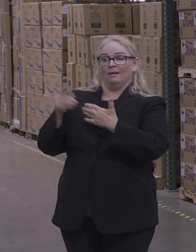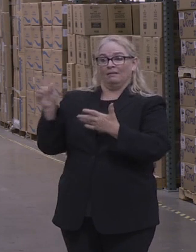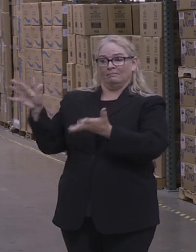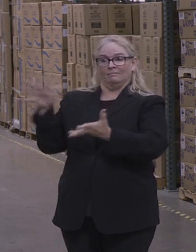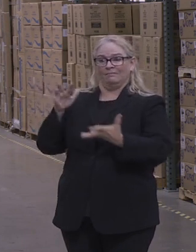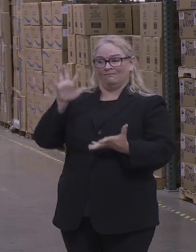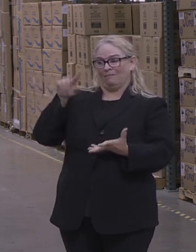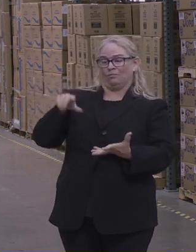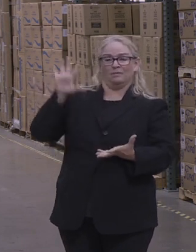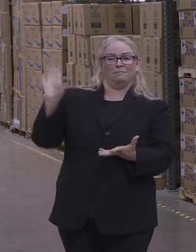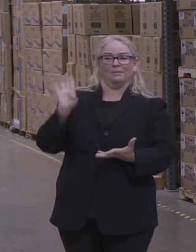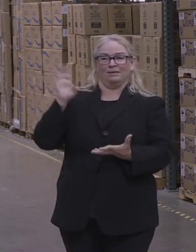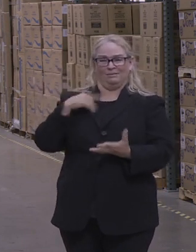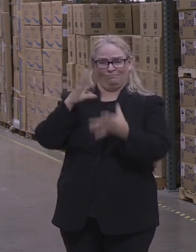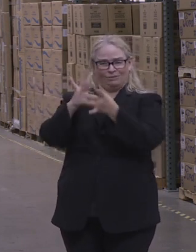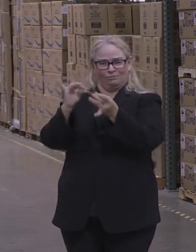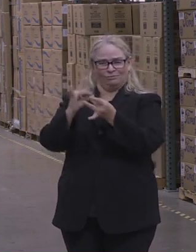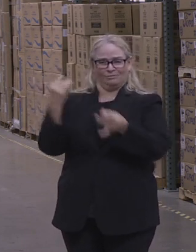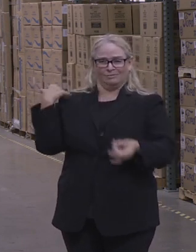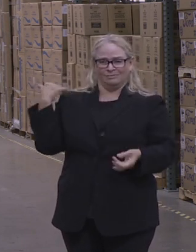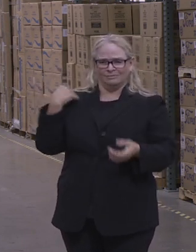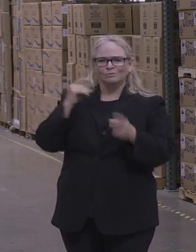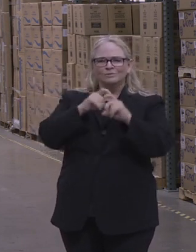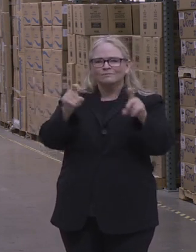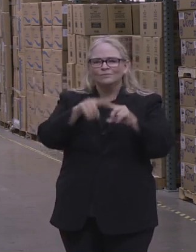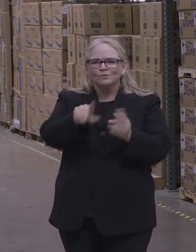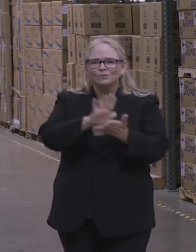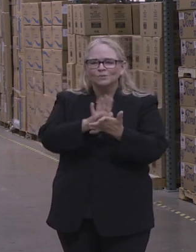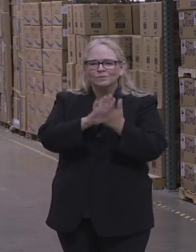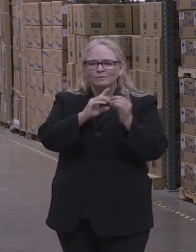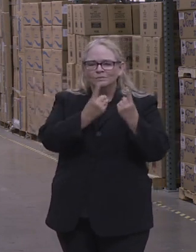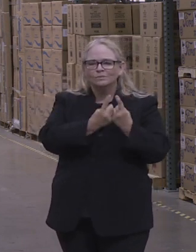billion, to more directly attach